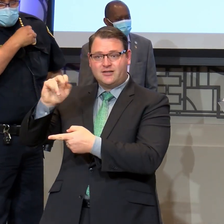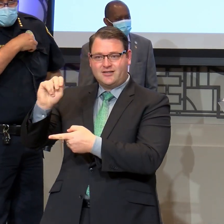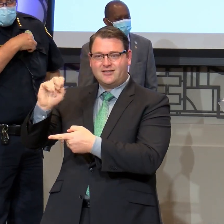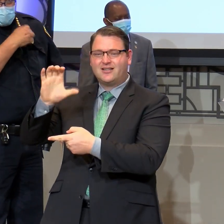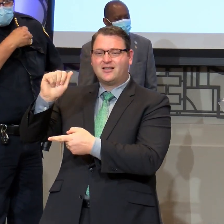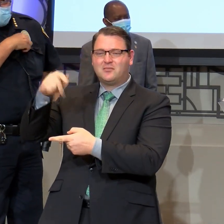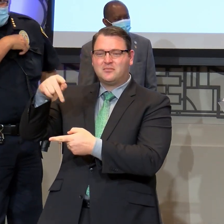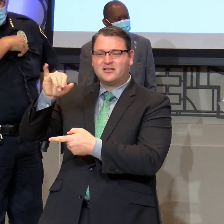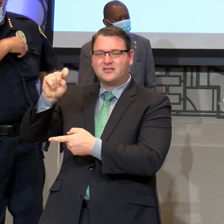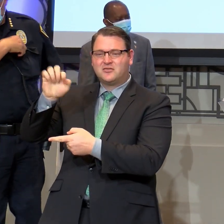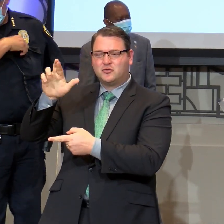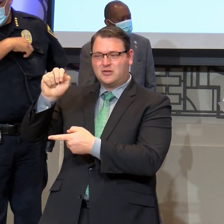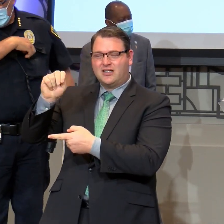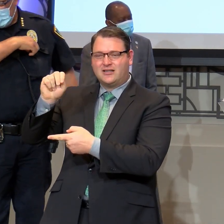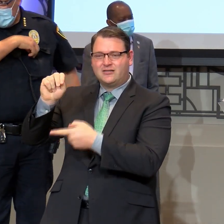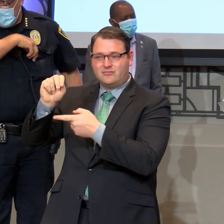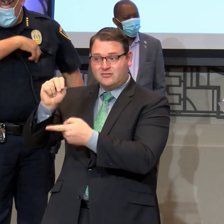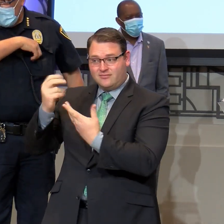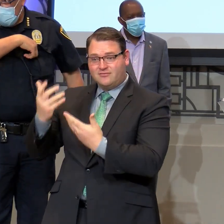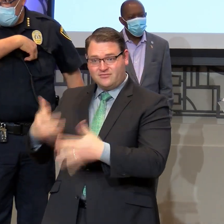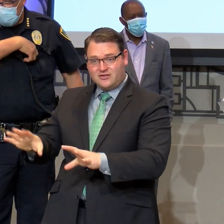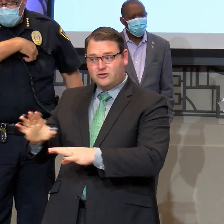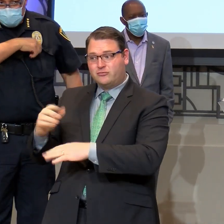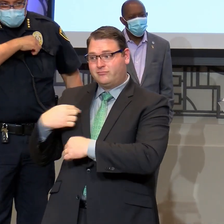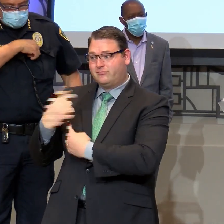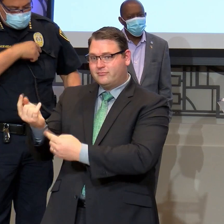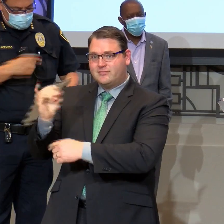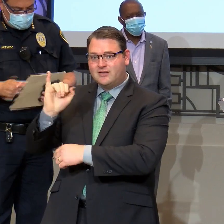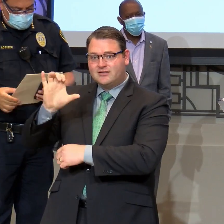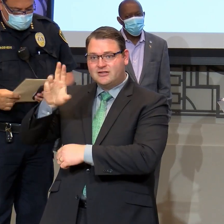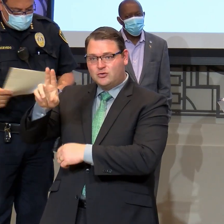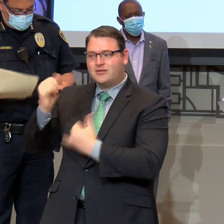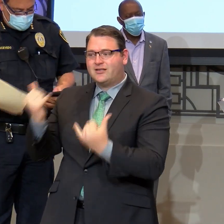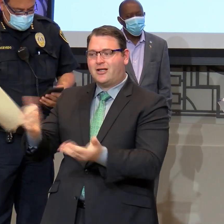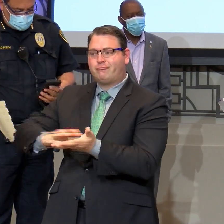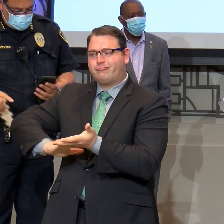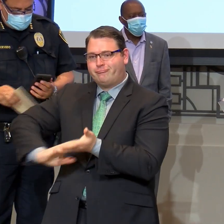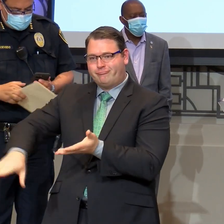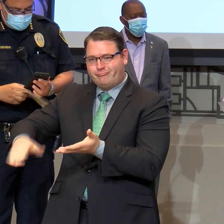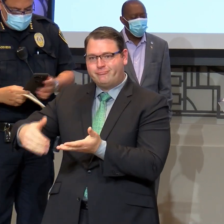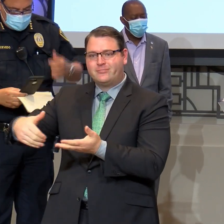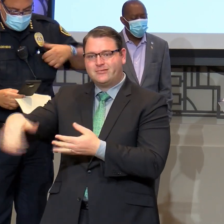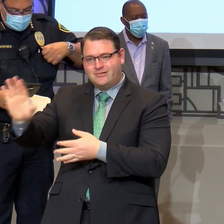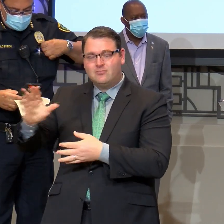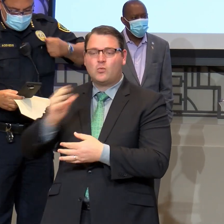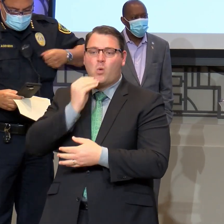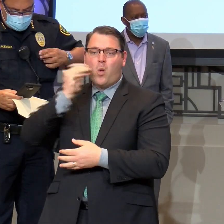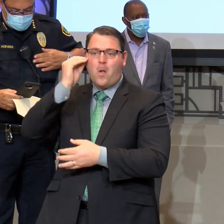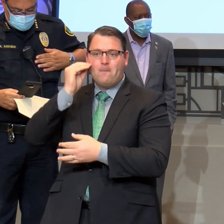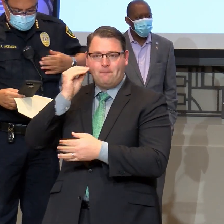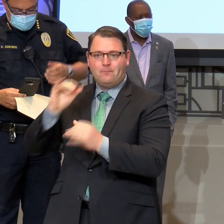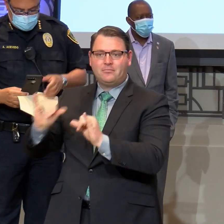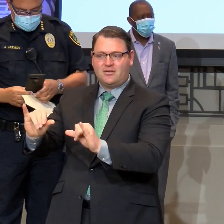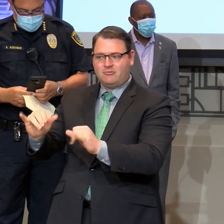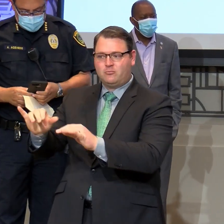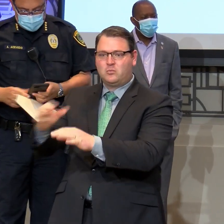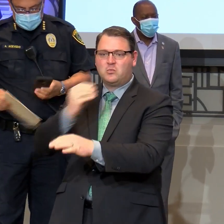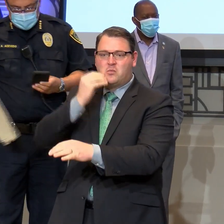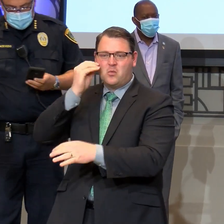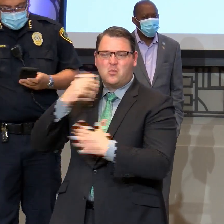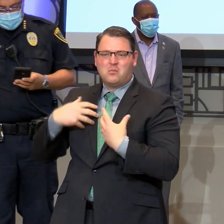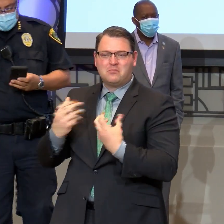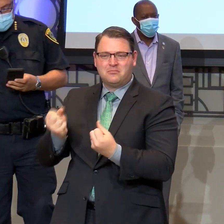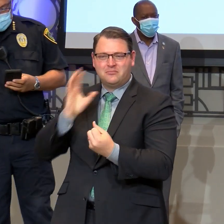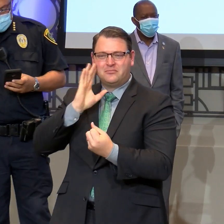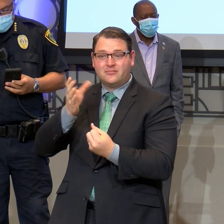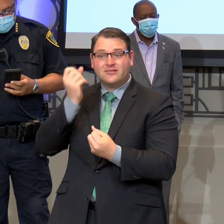Capistran. He has now been released from the hospital, and he's recovering at home. So I want to thank the community. I want to thank everybody who offered